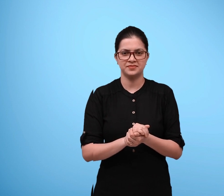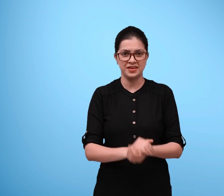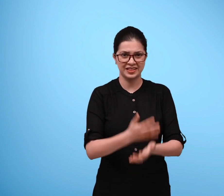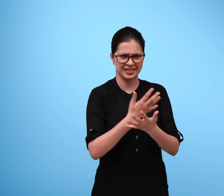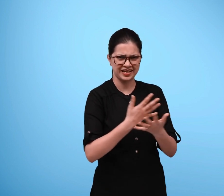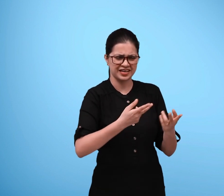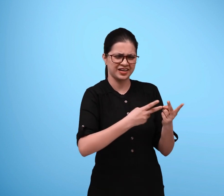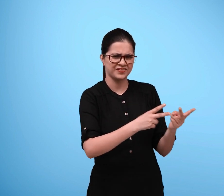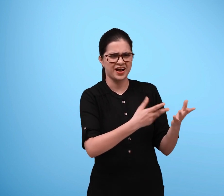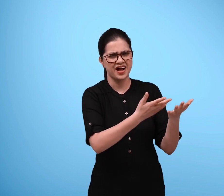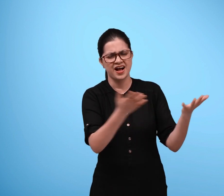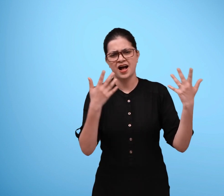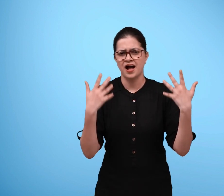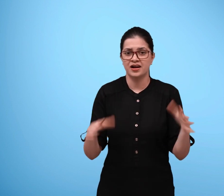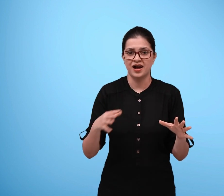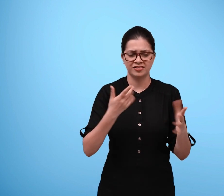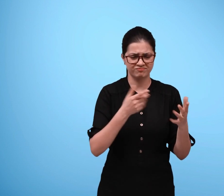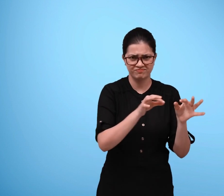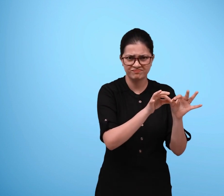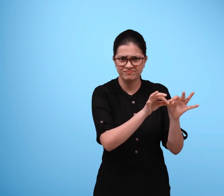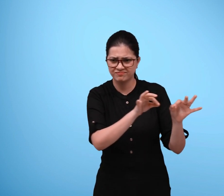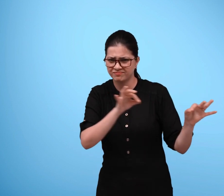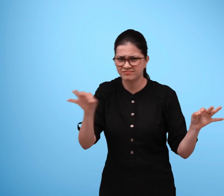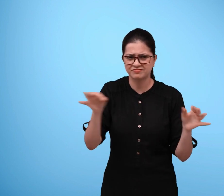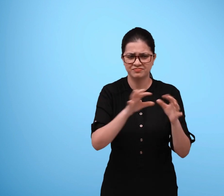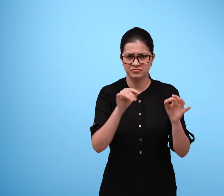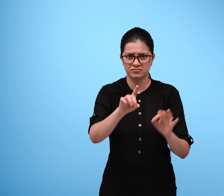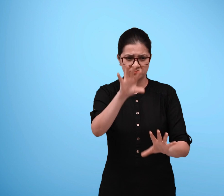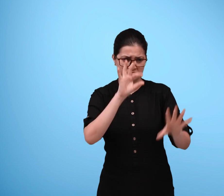For measuring the length of an object, you must choose a suitable device.